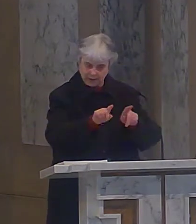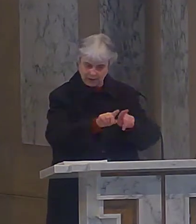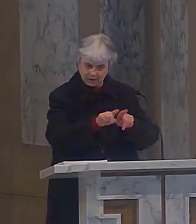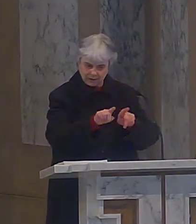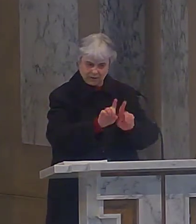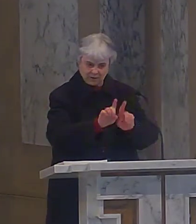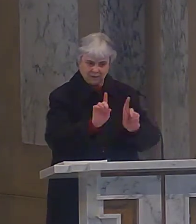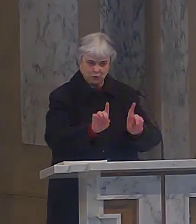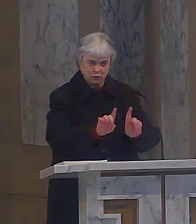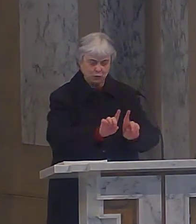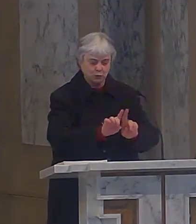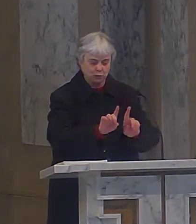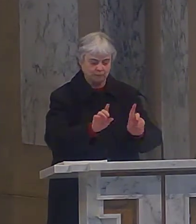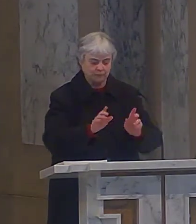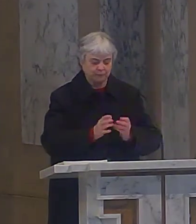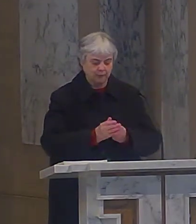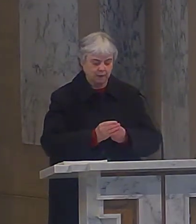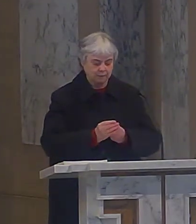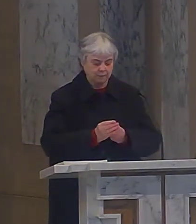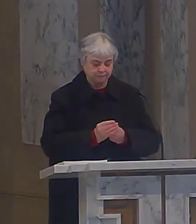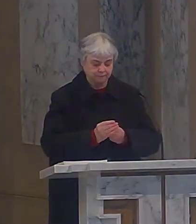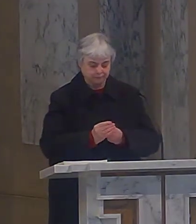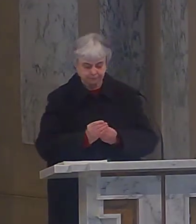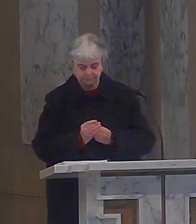there too